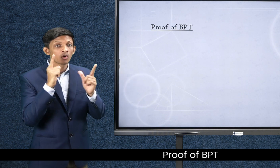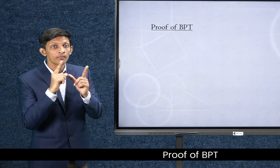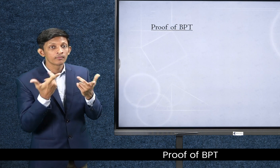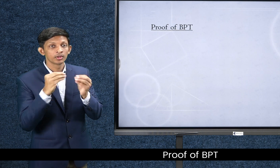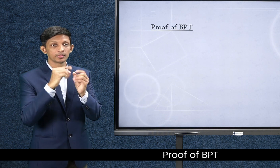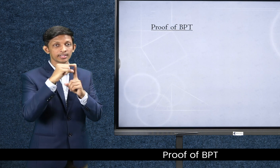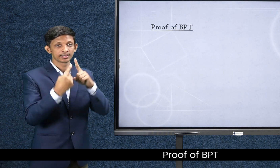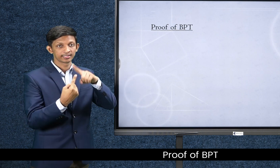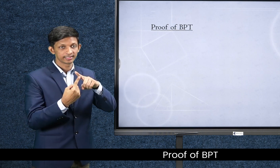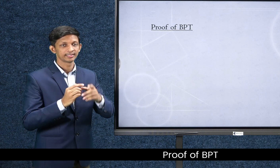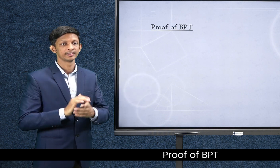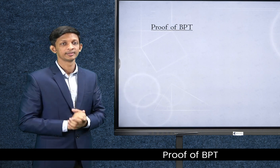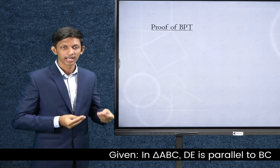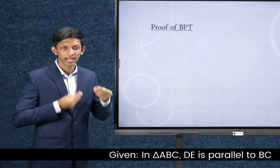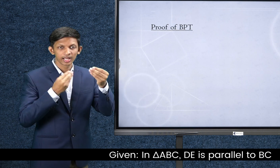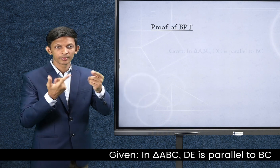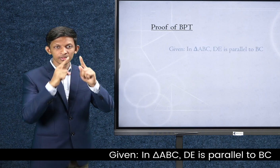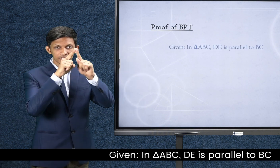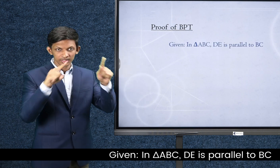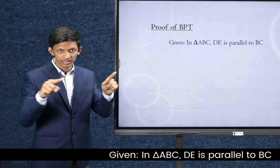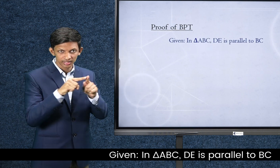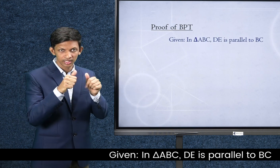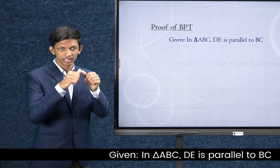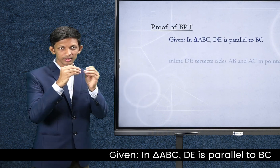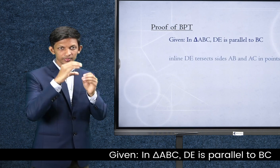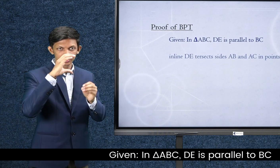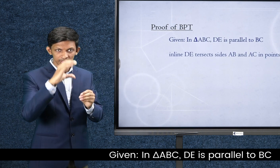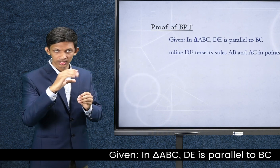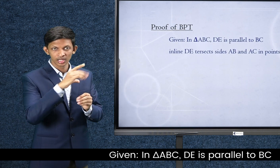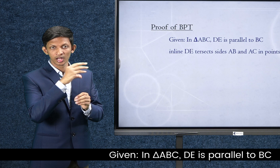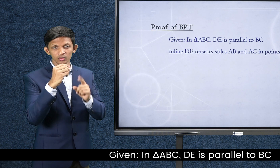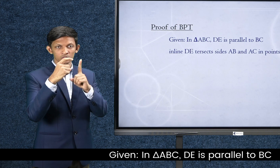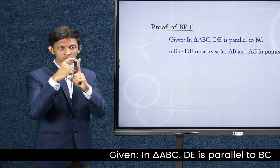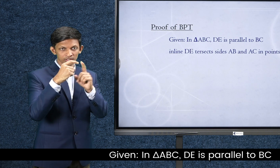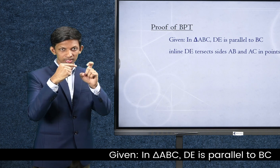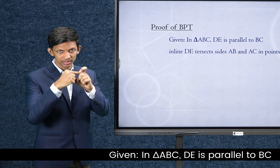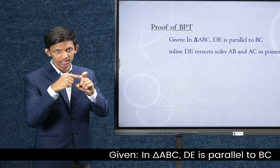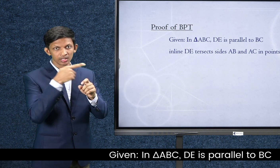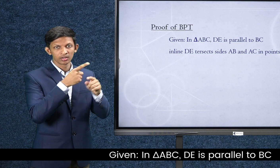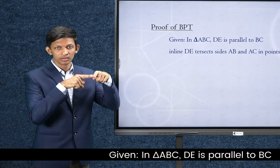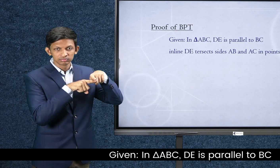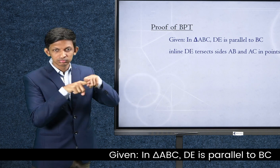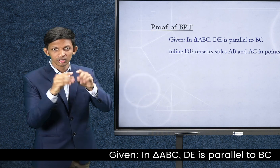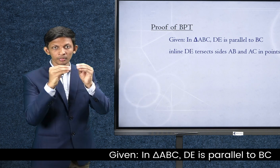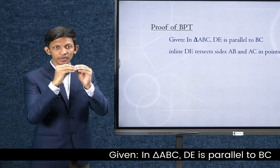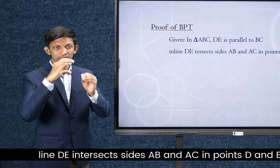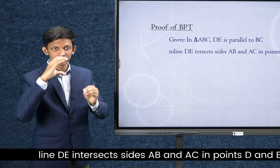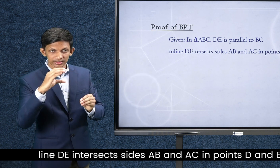Proof of BPT. Given in triangle ABC, DE is parallel to BC. Line